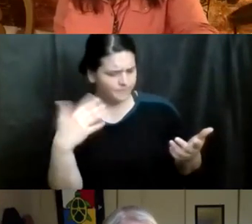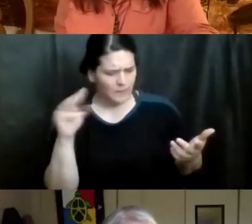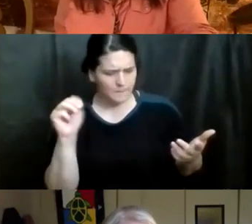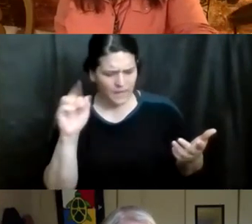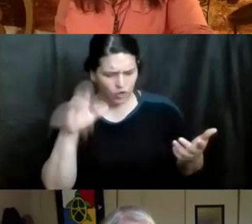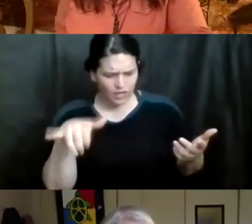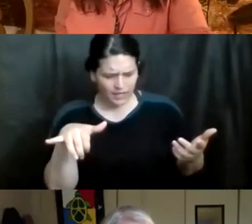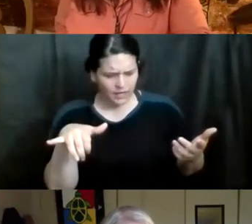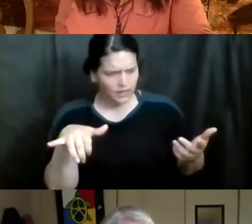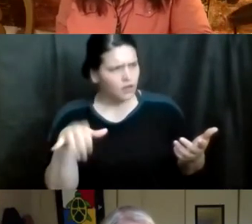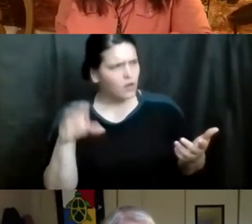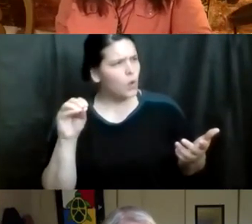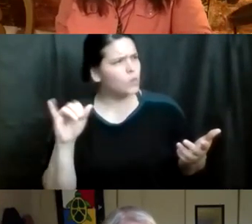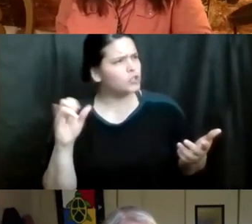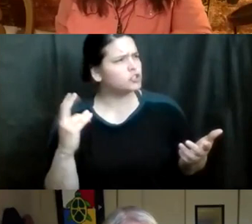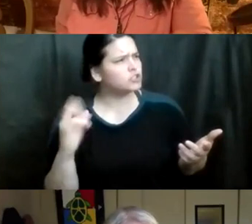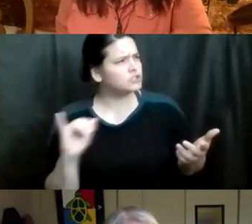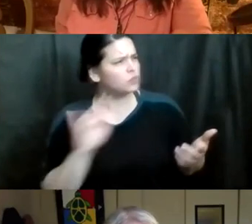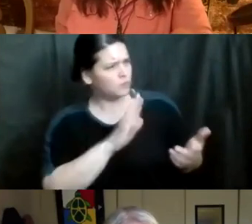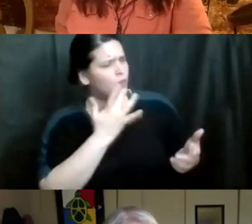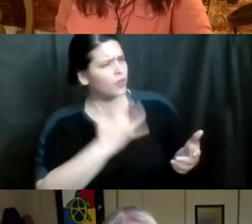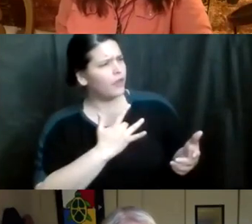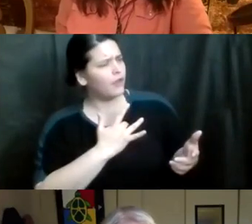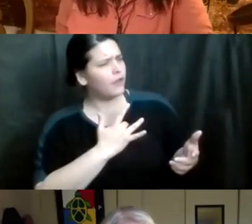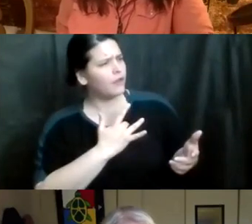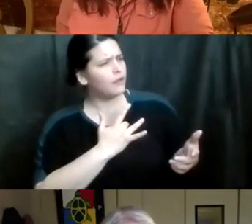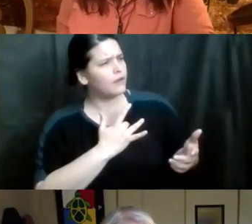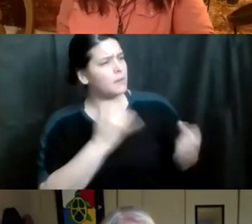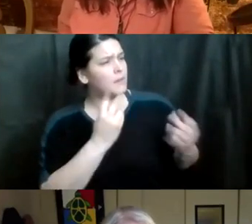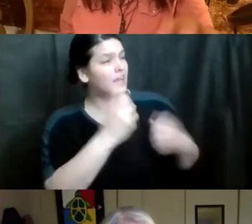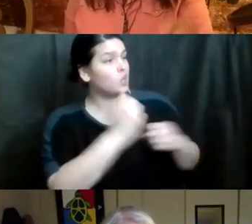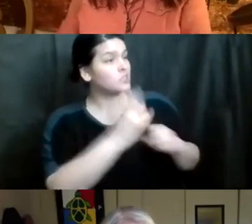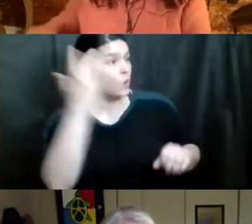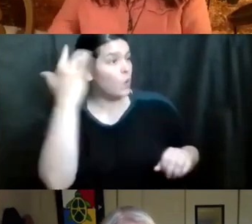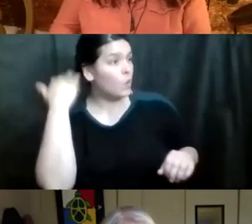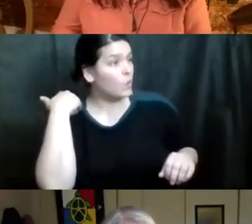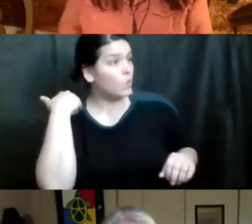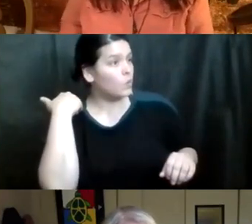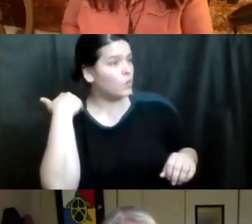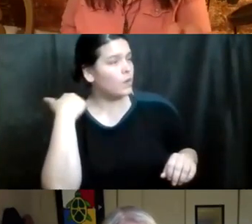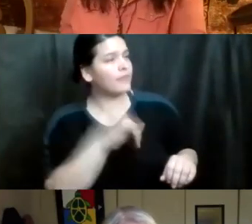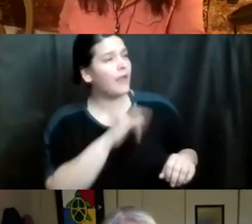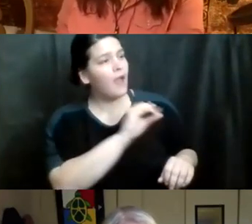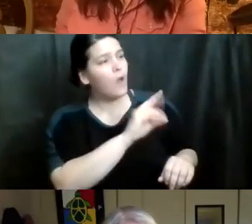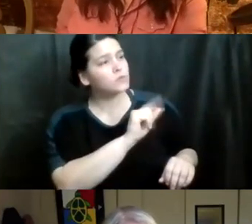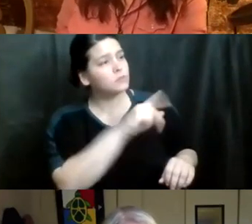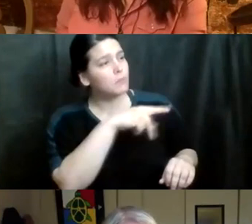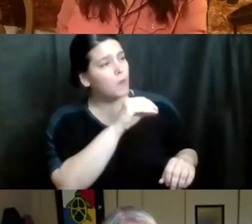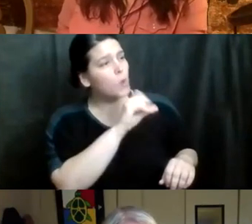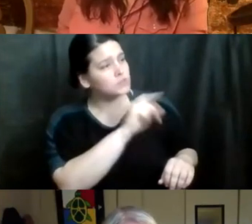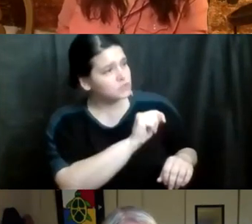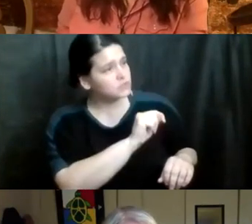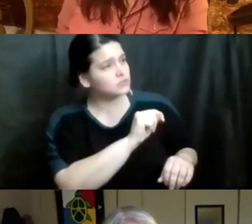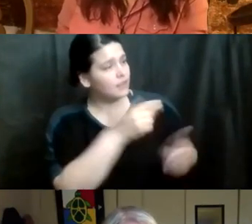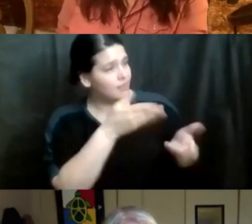Oishi's birthday years back at the outposts. And that was the